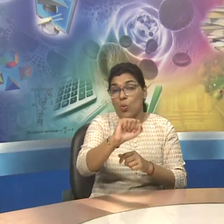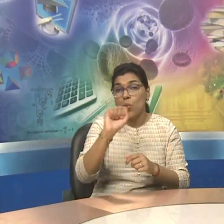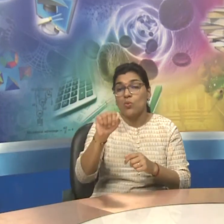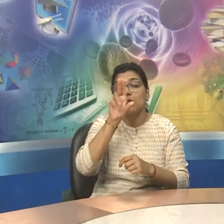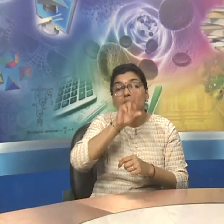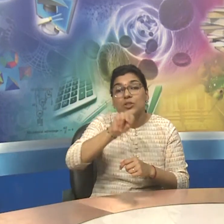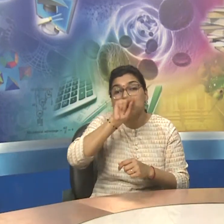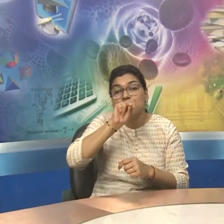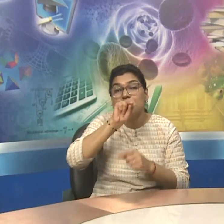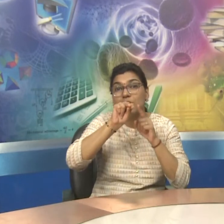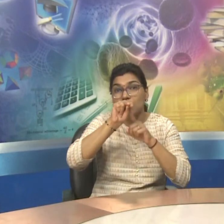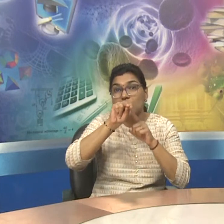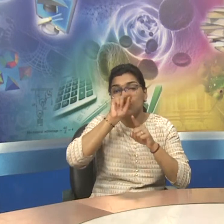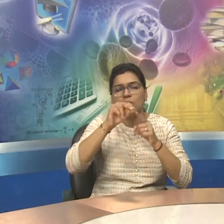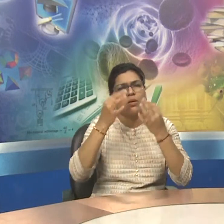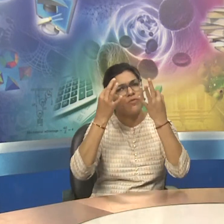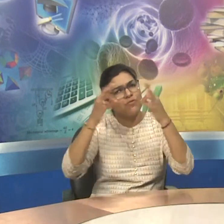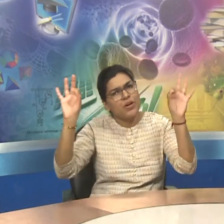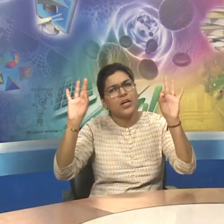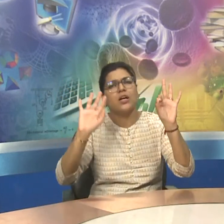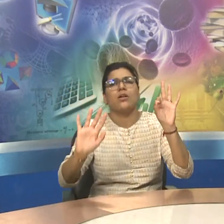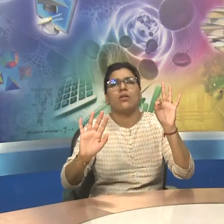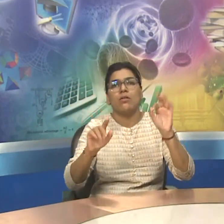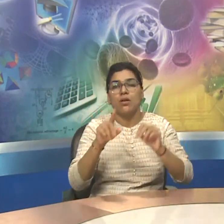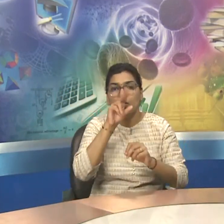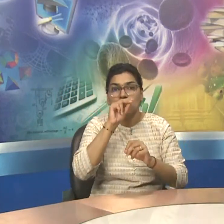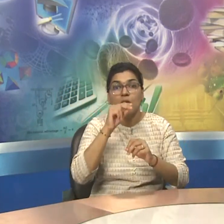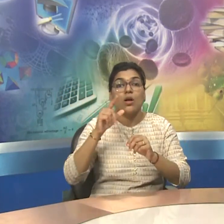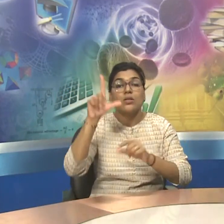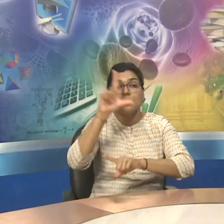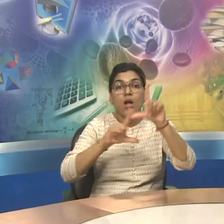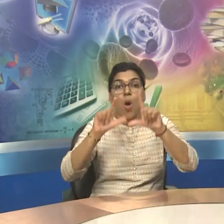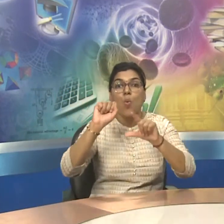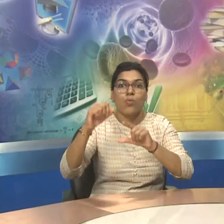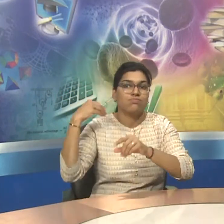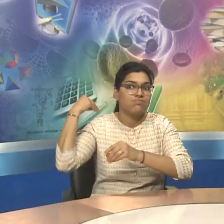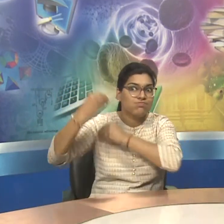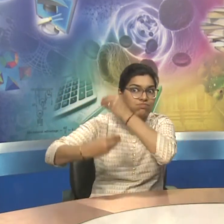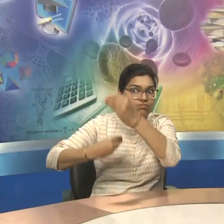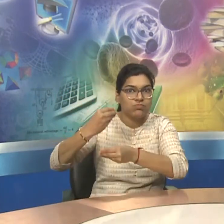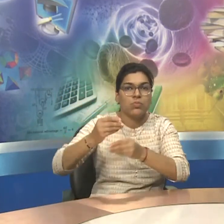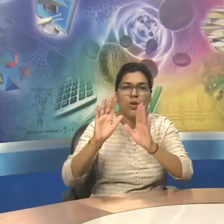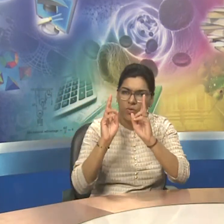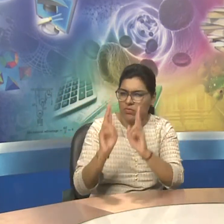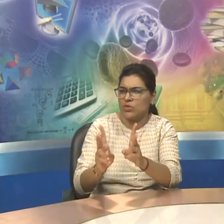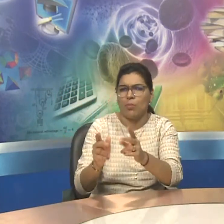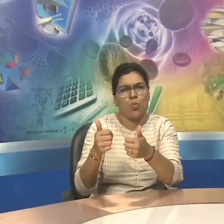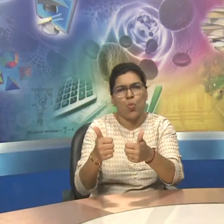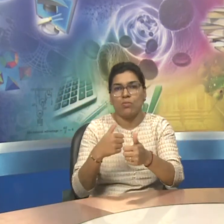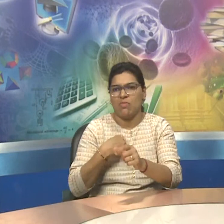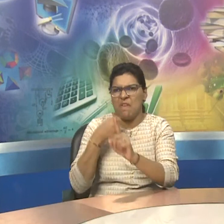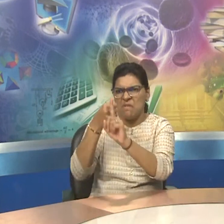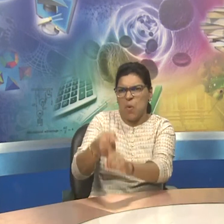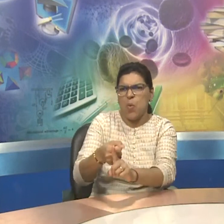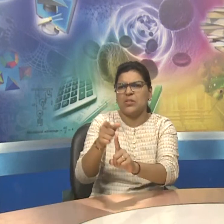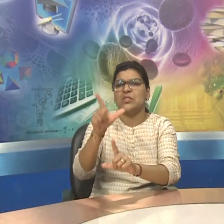which are necessary for freedom, liberty of the individual. They